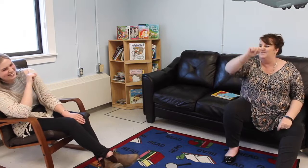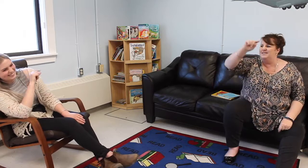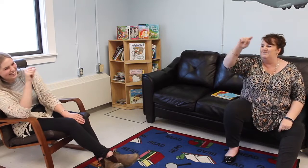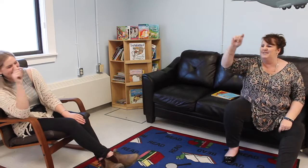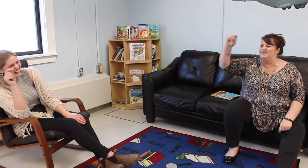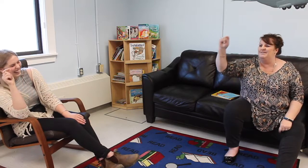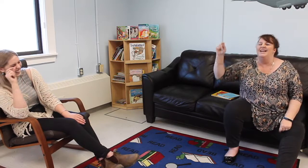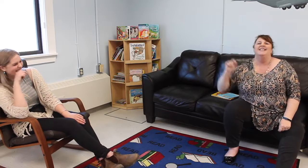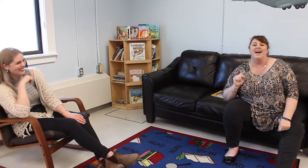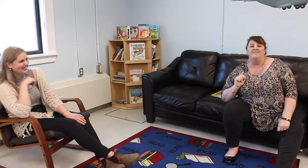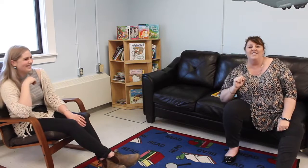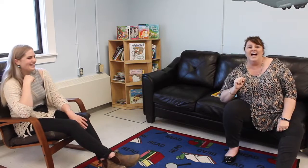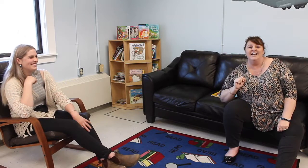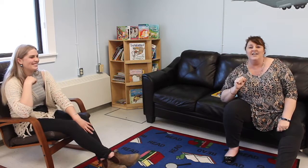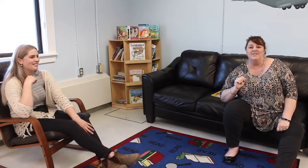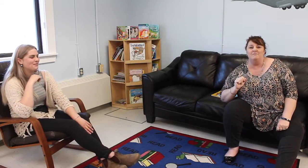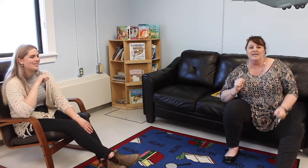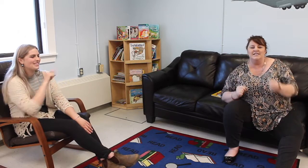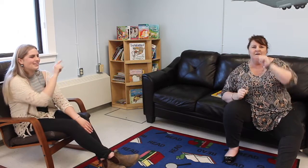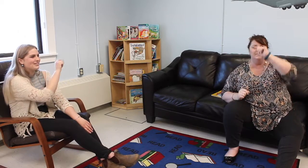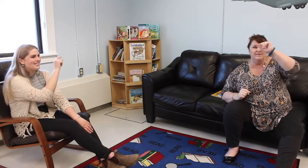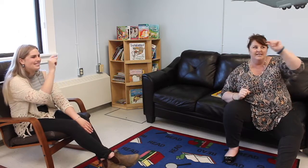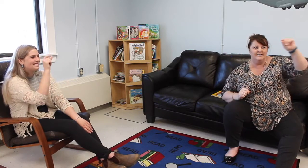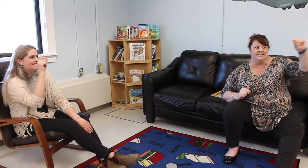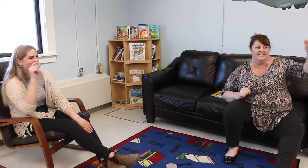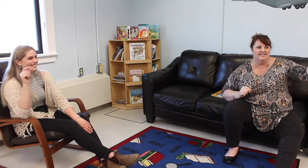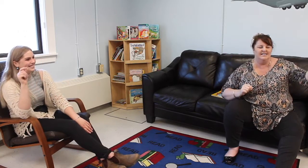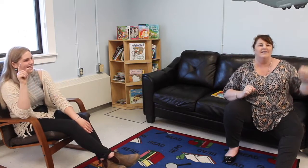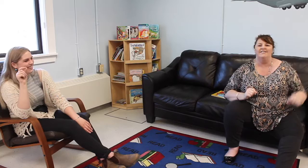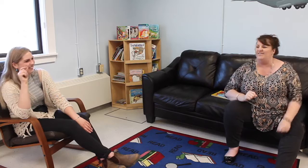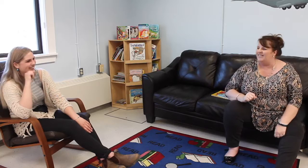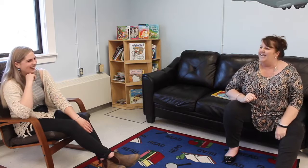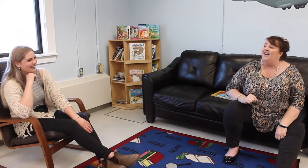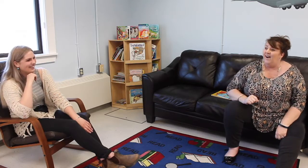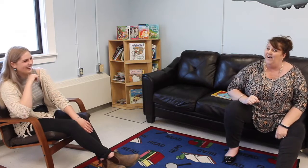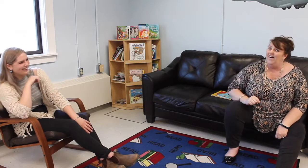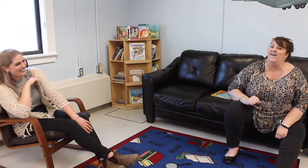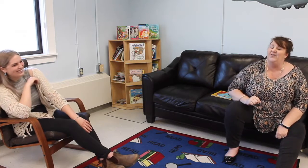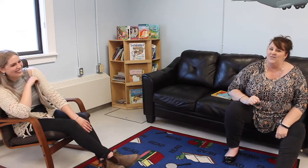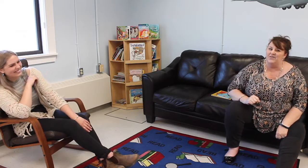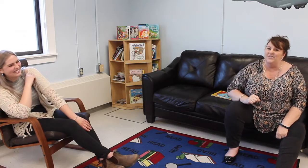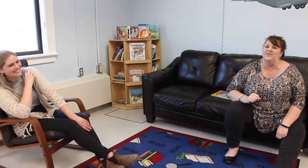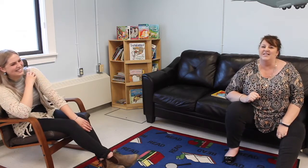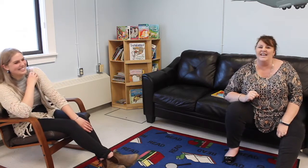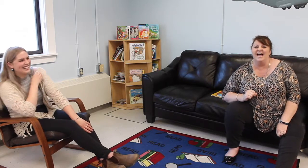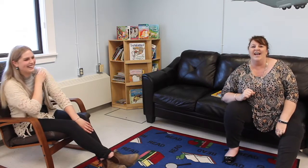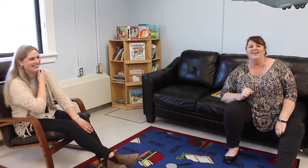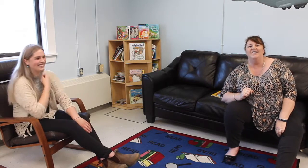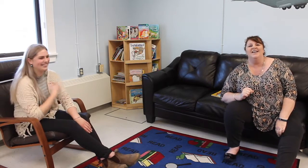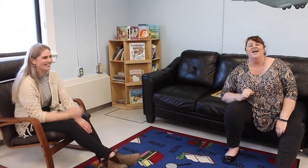bzzz, bzzz, bzzz, bzzz. The flies on the bus go bzzz, all through the town.